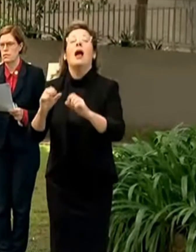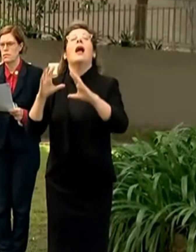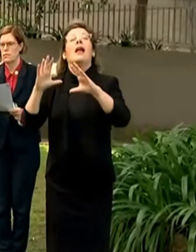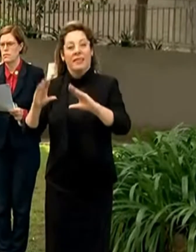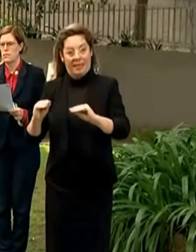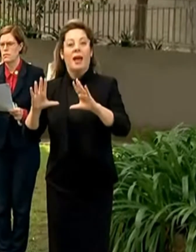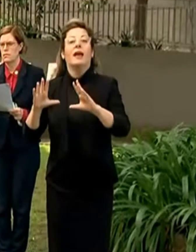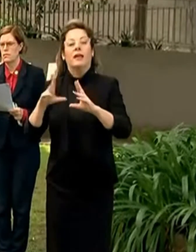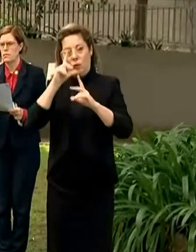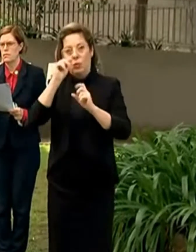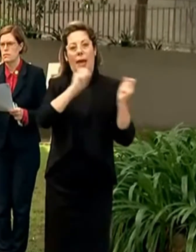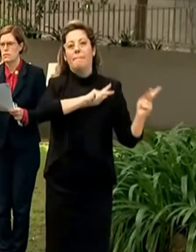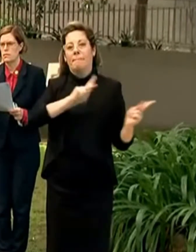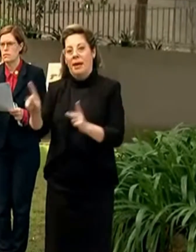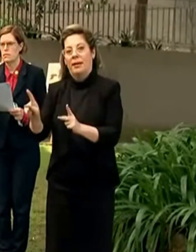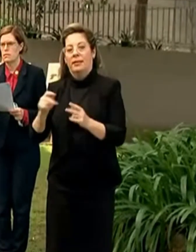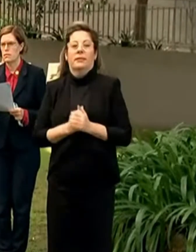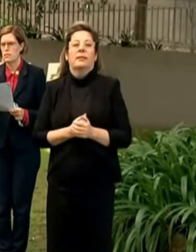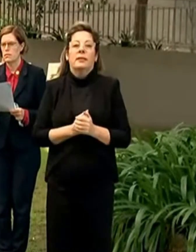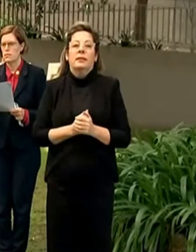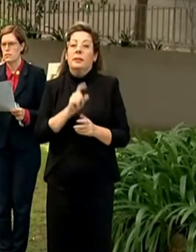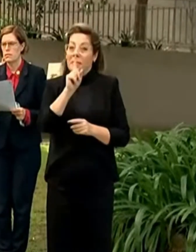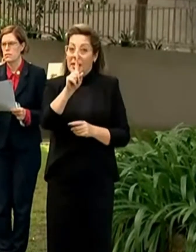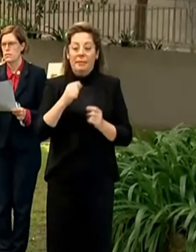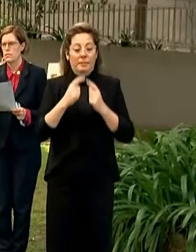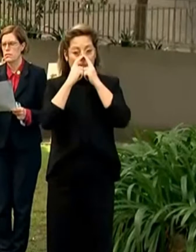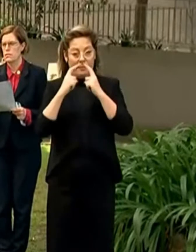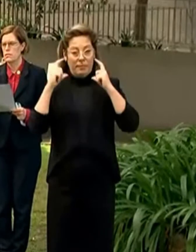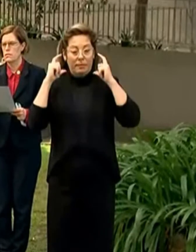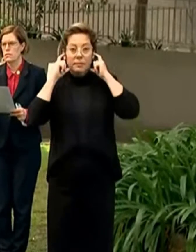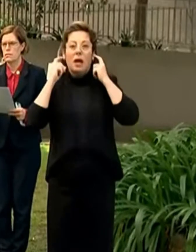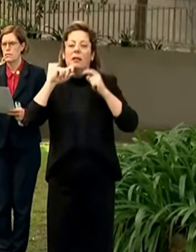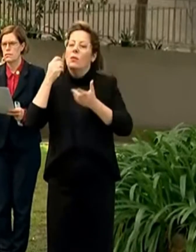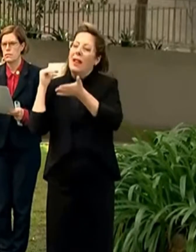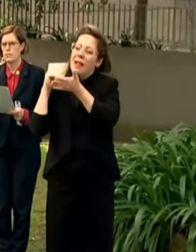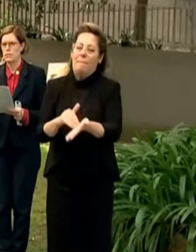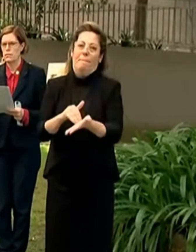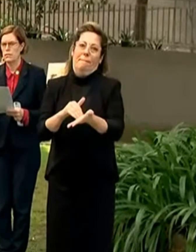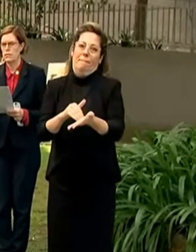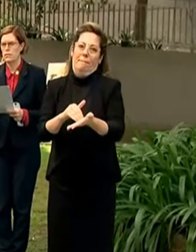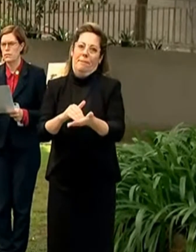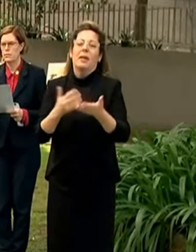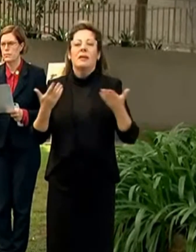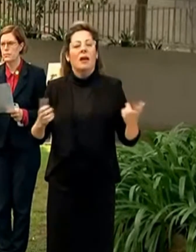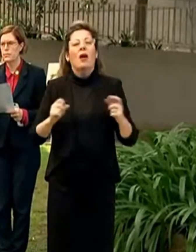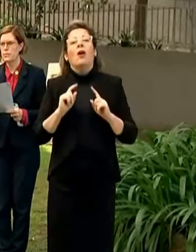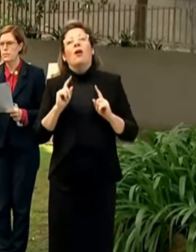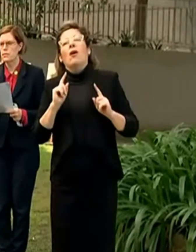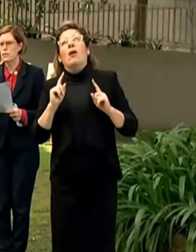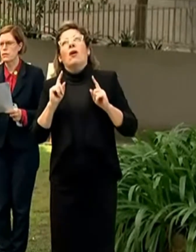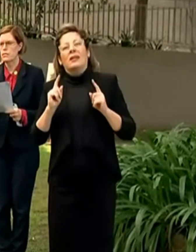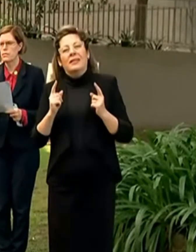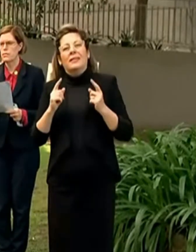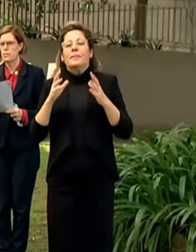defence. It does not mean you shouldn't social distance, quite the opposite. Wearing a mask is the 4th line of defence. The 1st line of defence is if